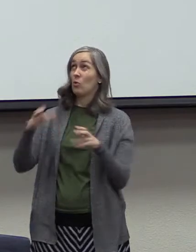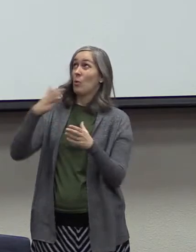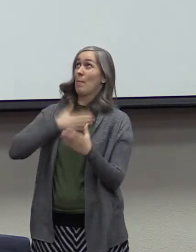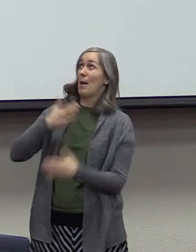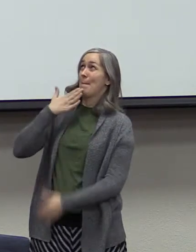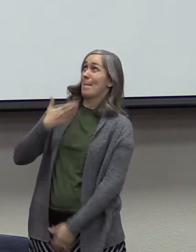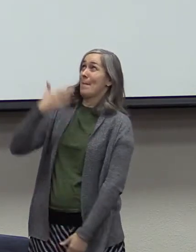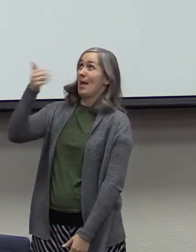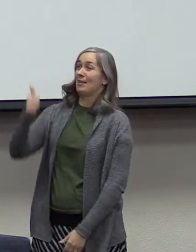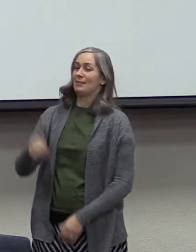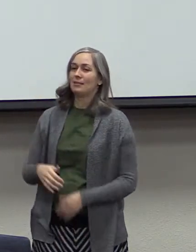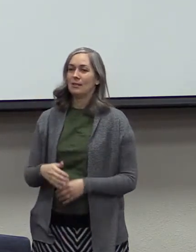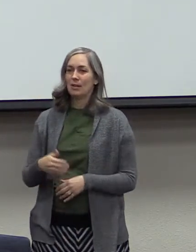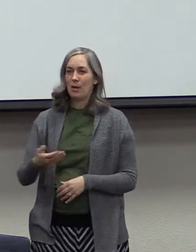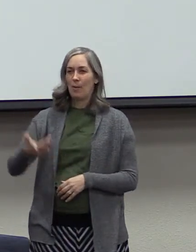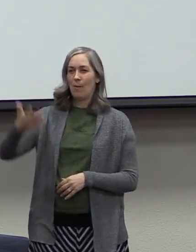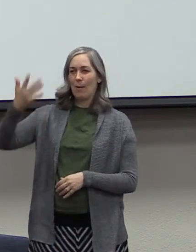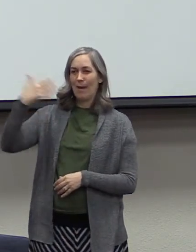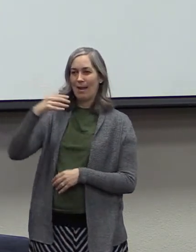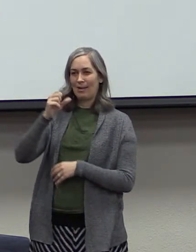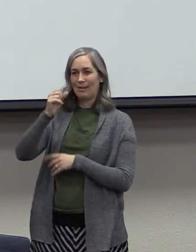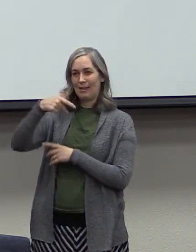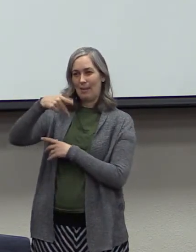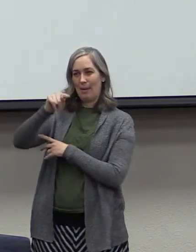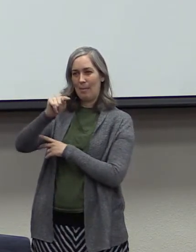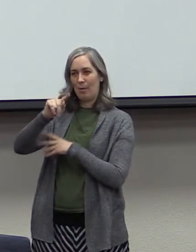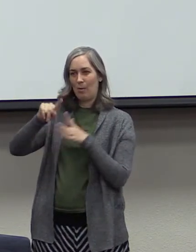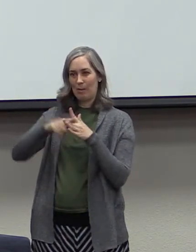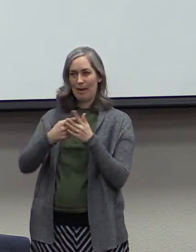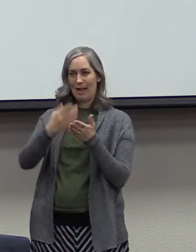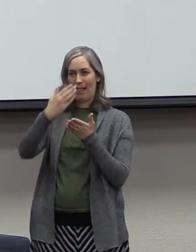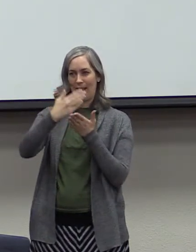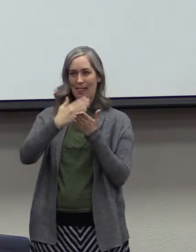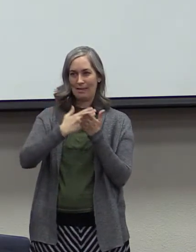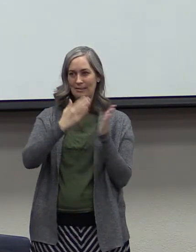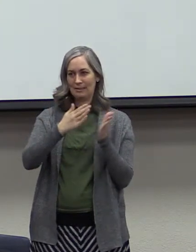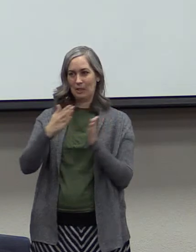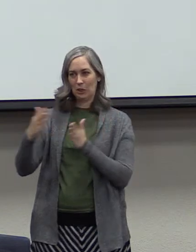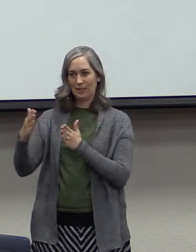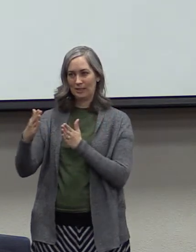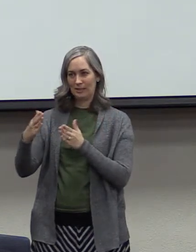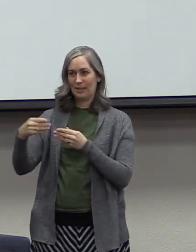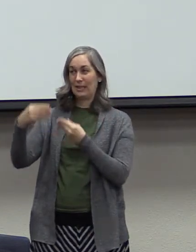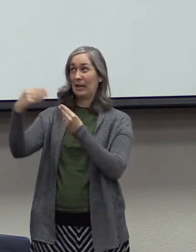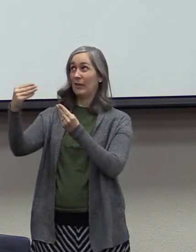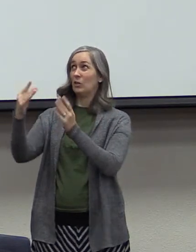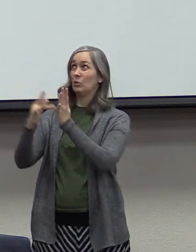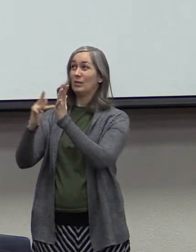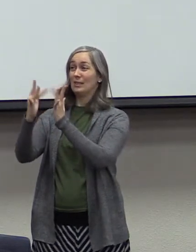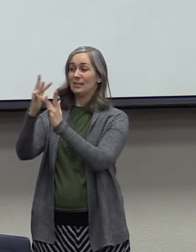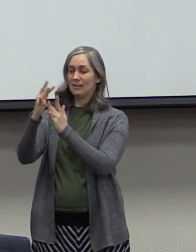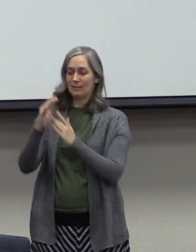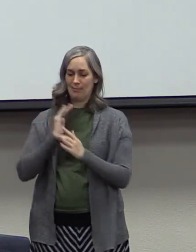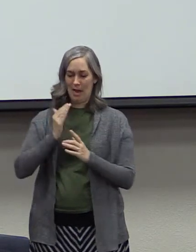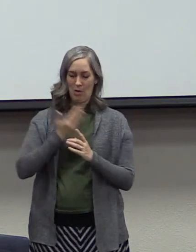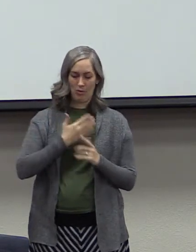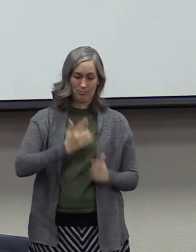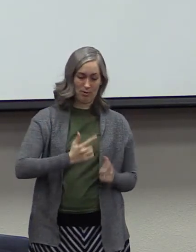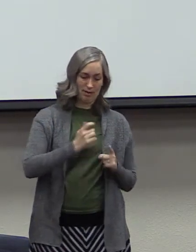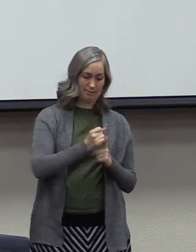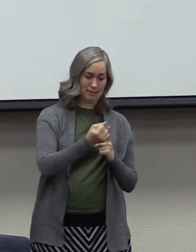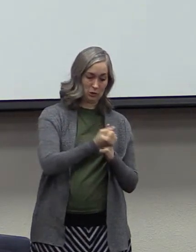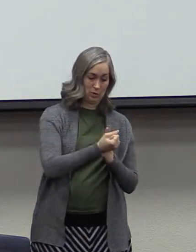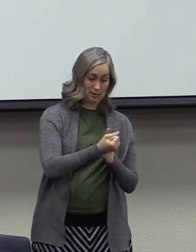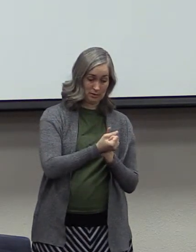begun back in September, Give It to Jesus. Take the situations that we find in life and